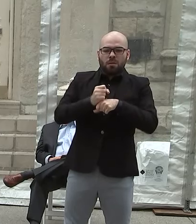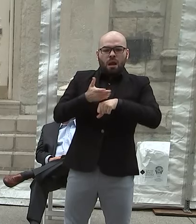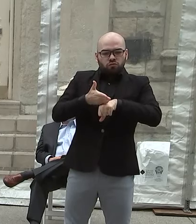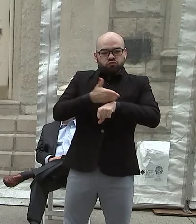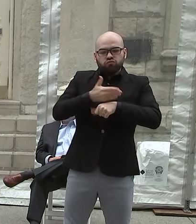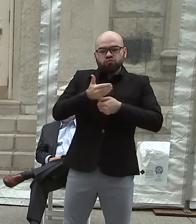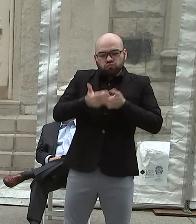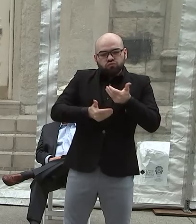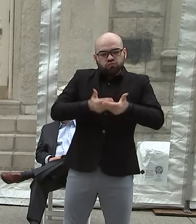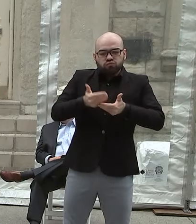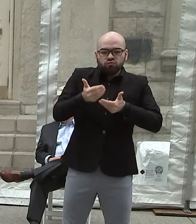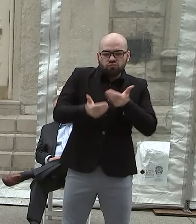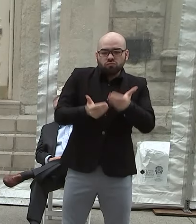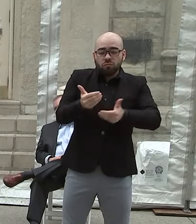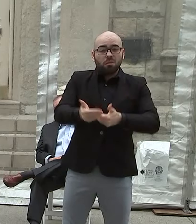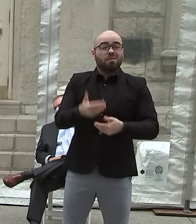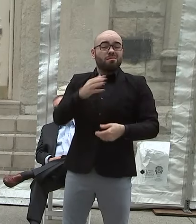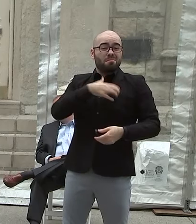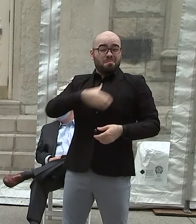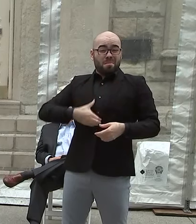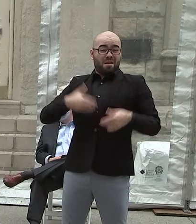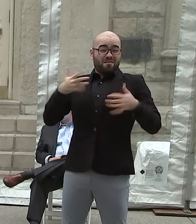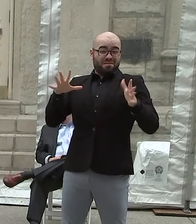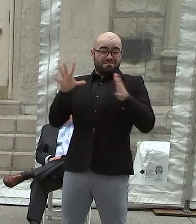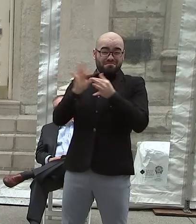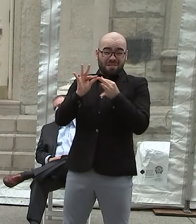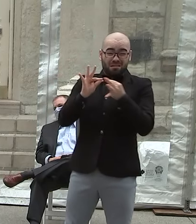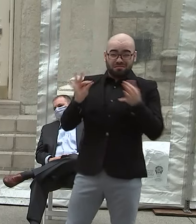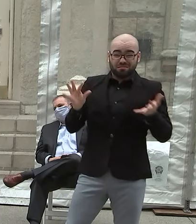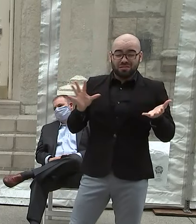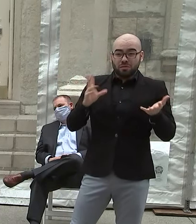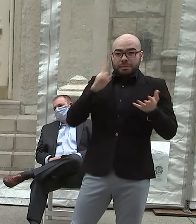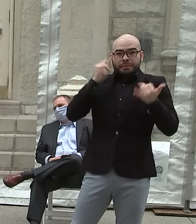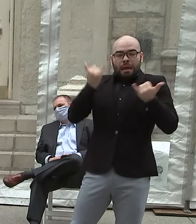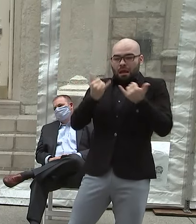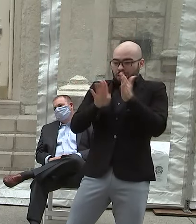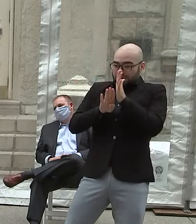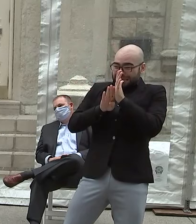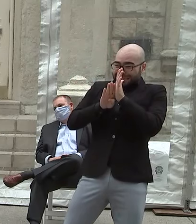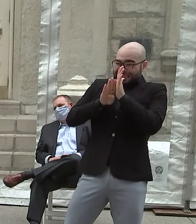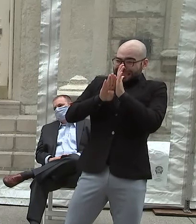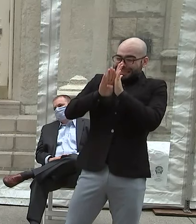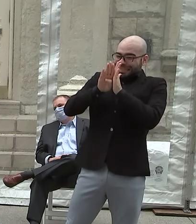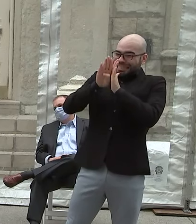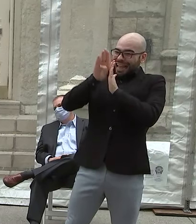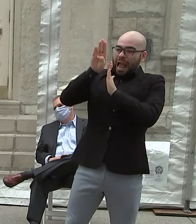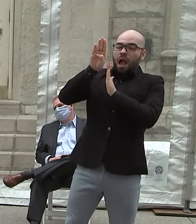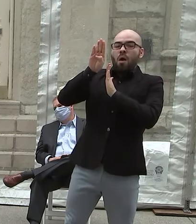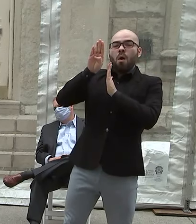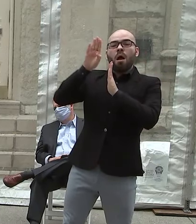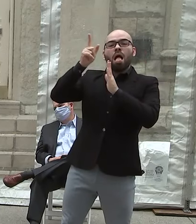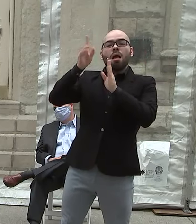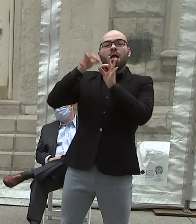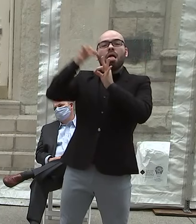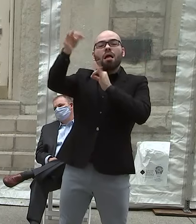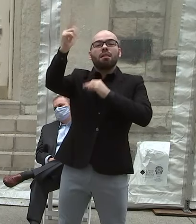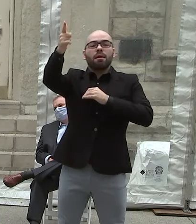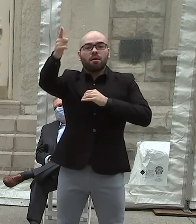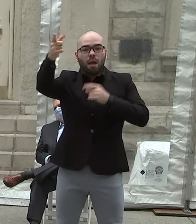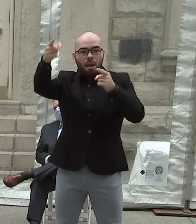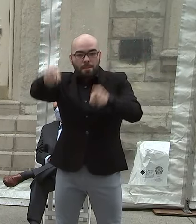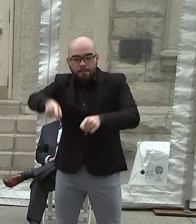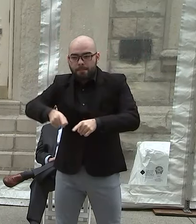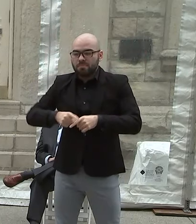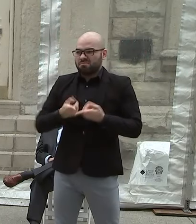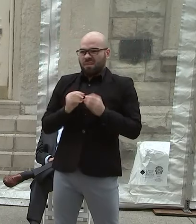the mayor said, the fact that we've actually seen this peak push further out in time is a testament to the